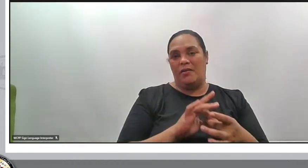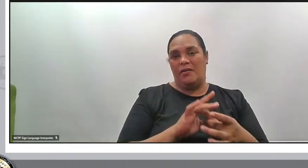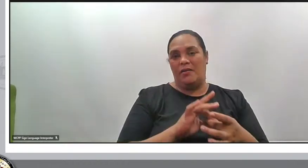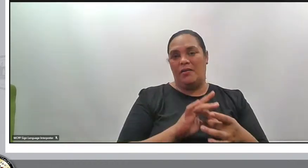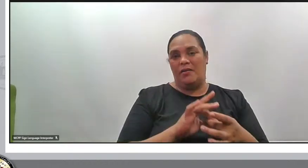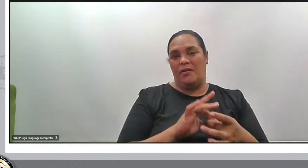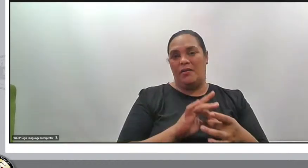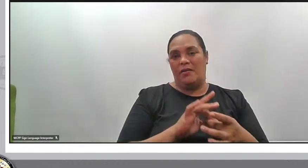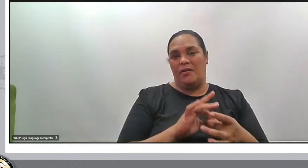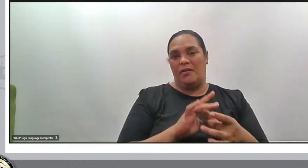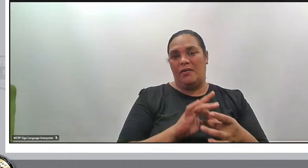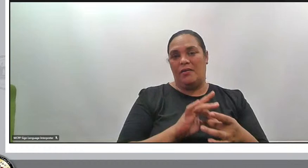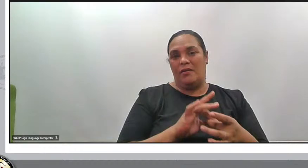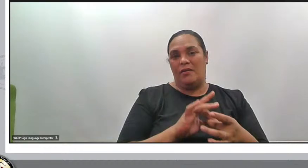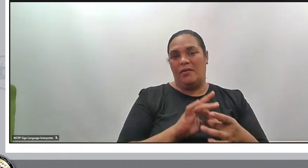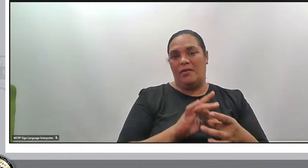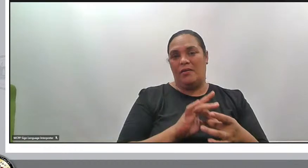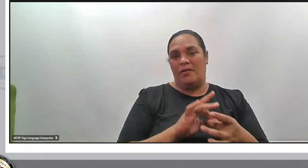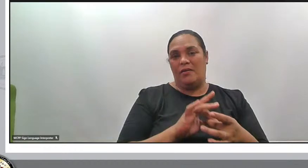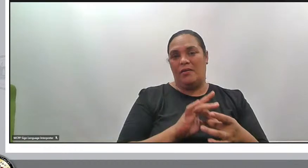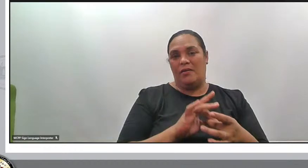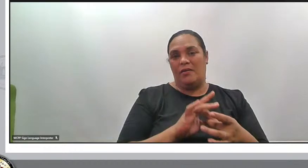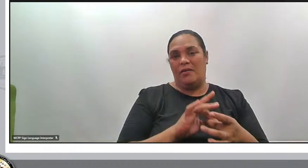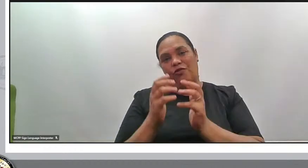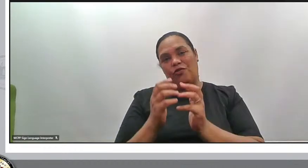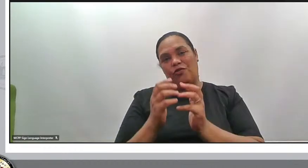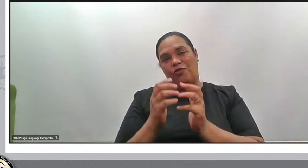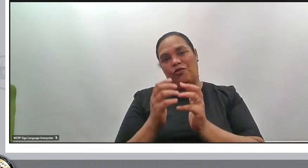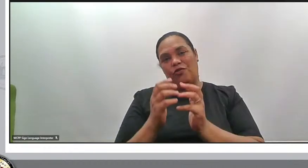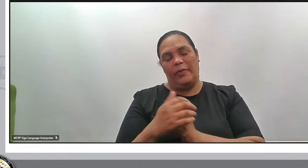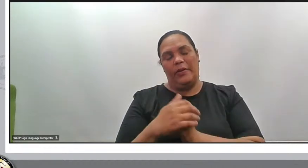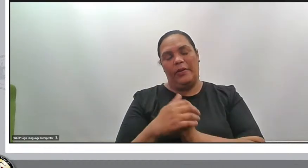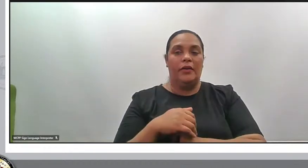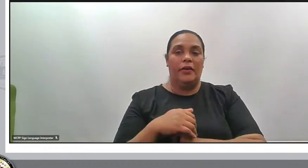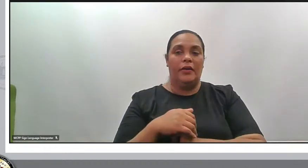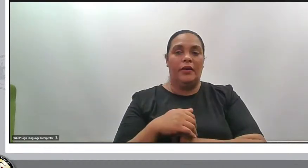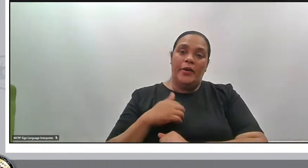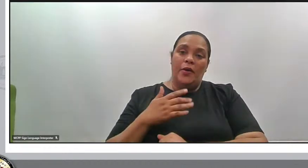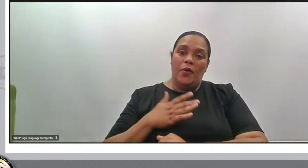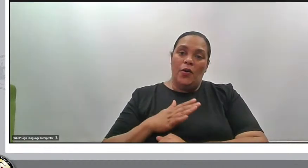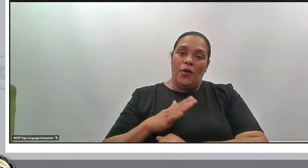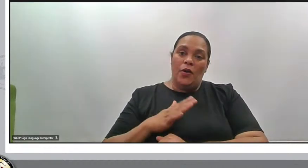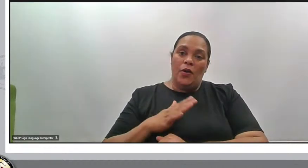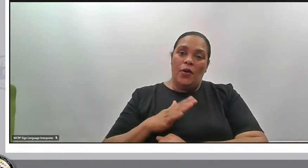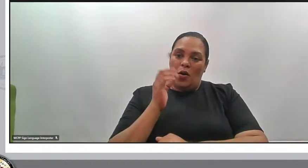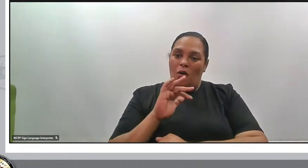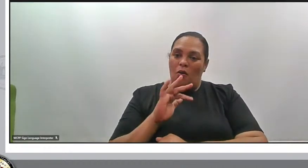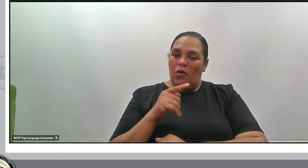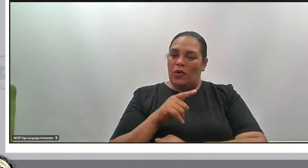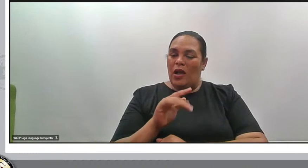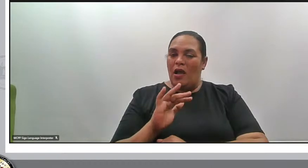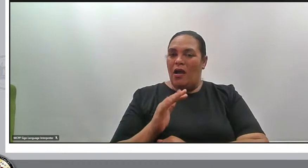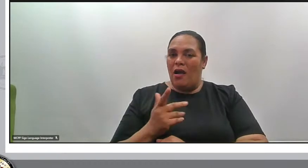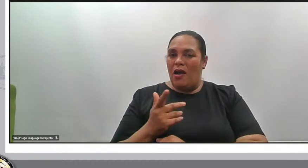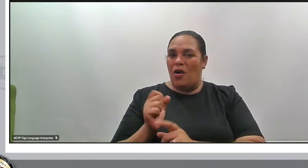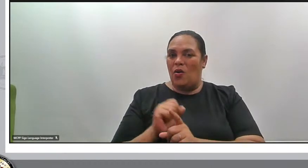overall picture of the provincial parliament, I wanted to find out how this will then